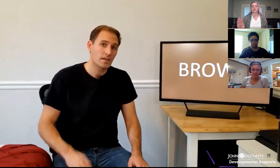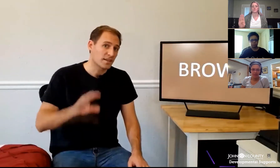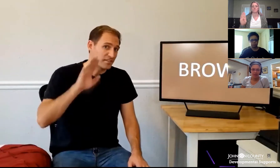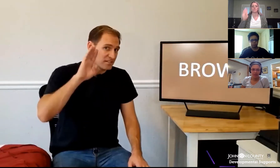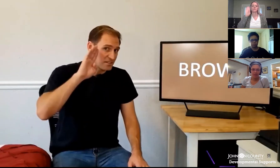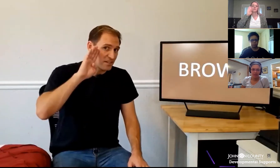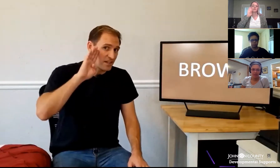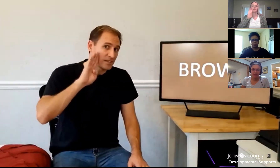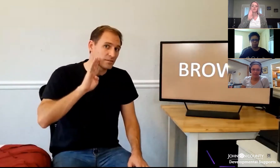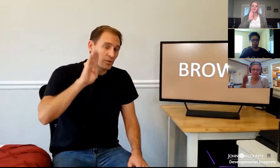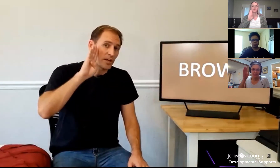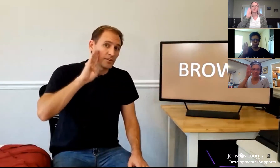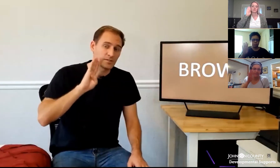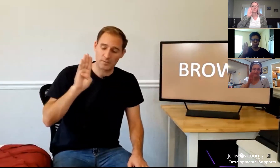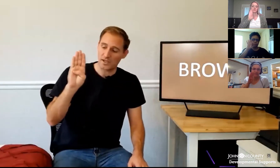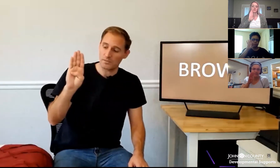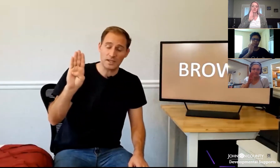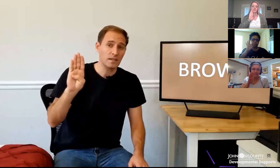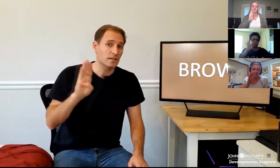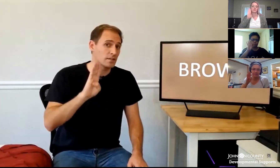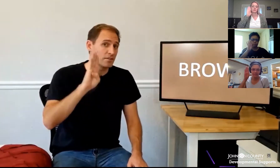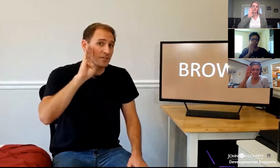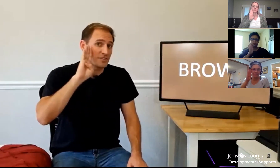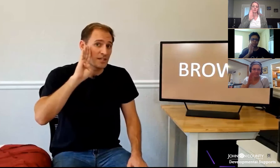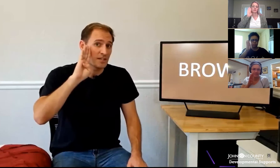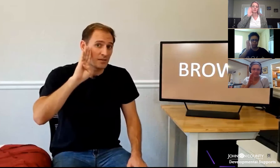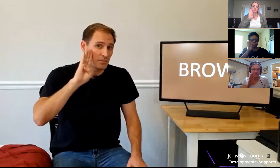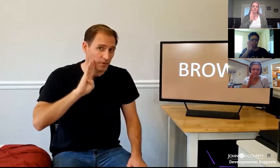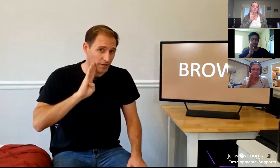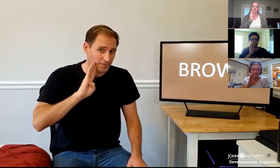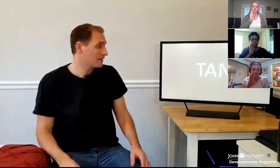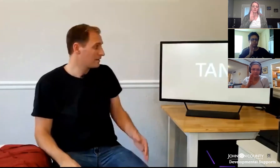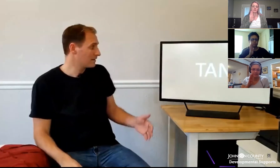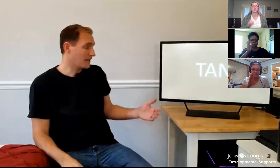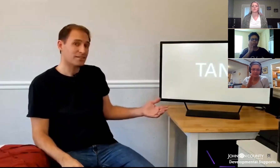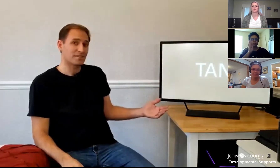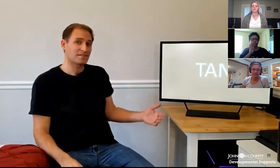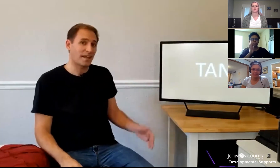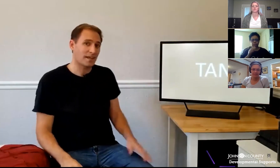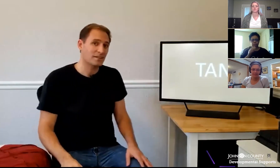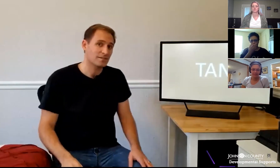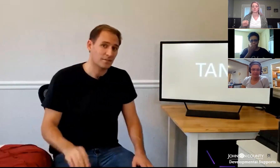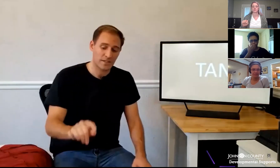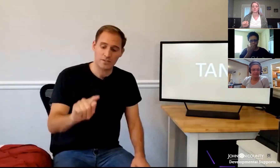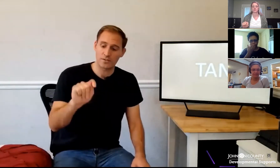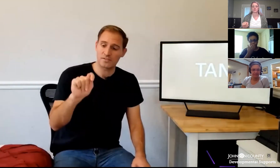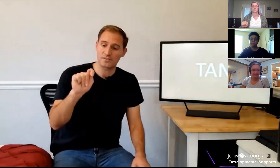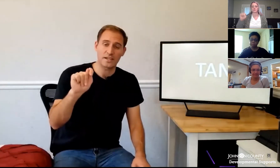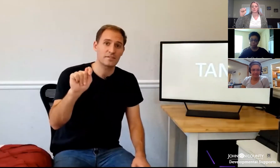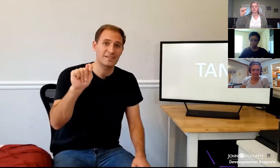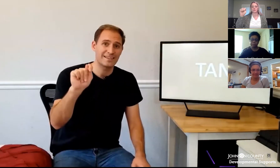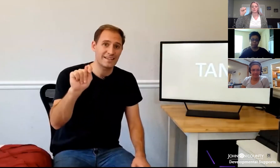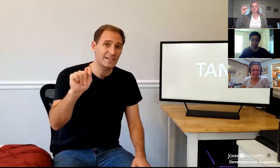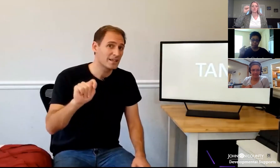brown, and this is the sign for brown. You make a B, and it goes down your cheek, brown. Next is tan. So again, you use